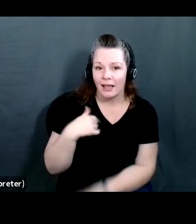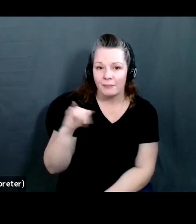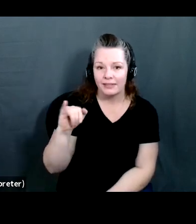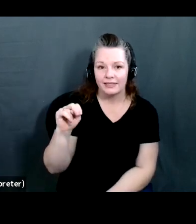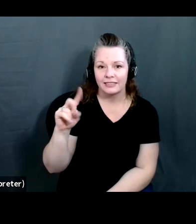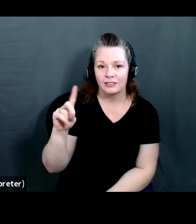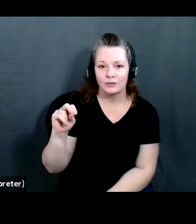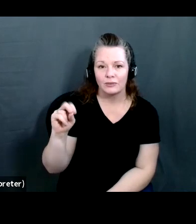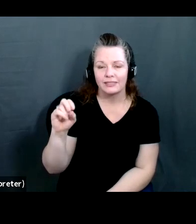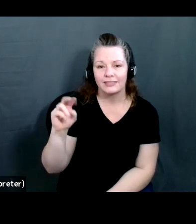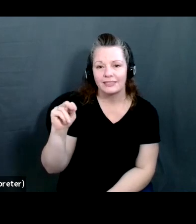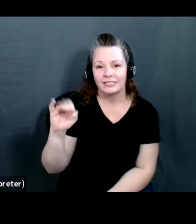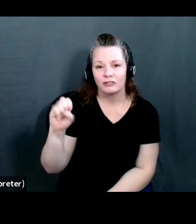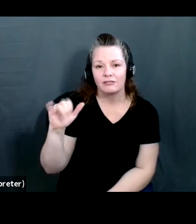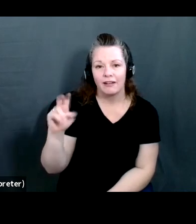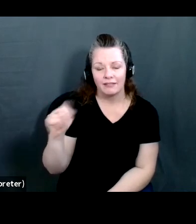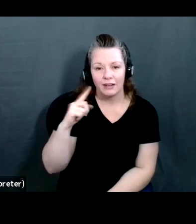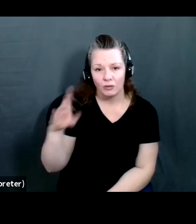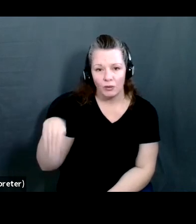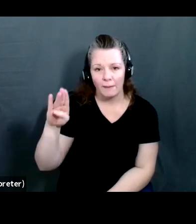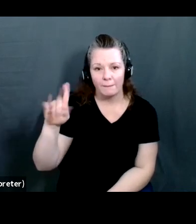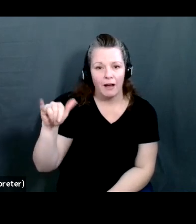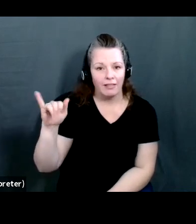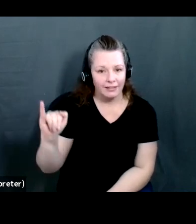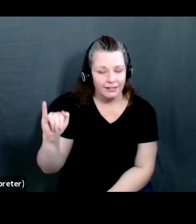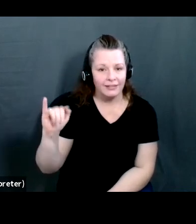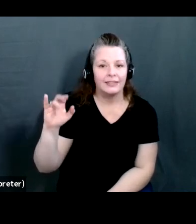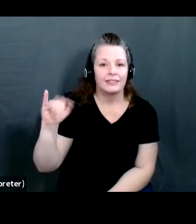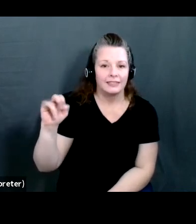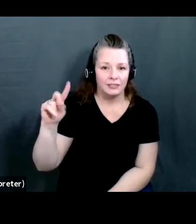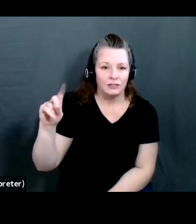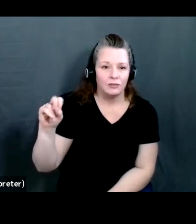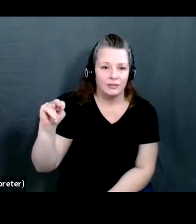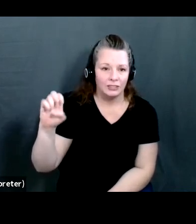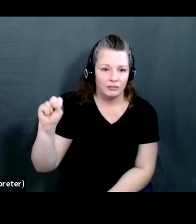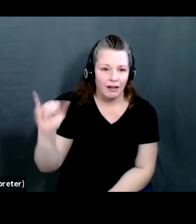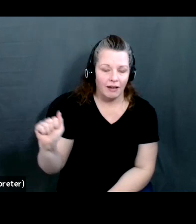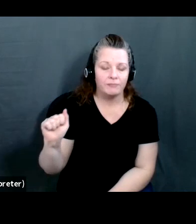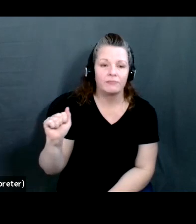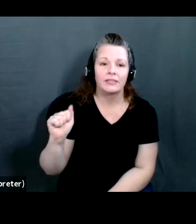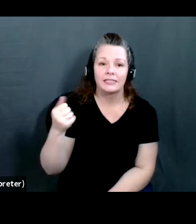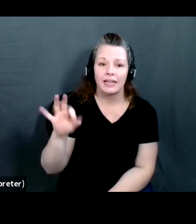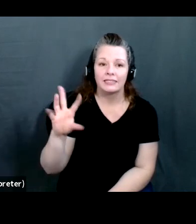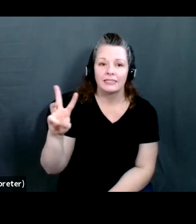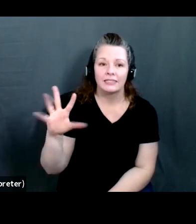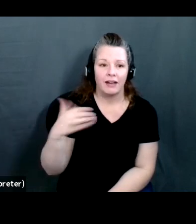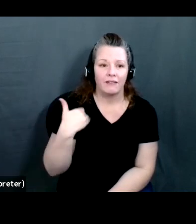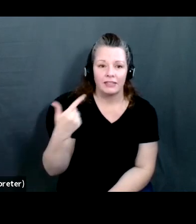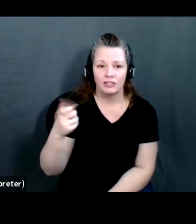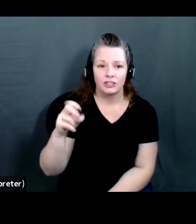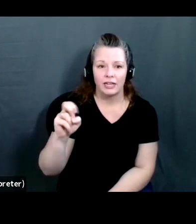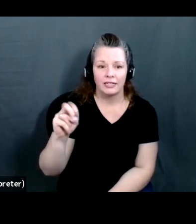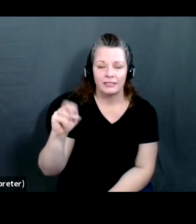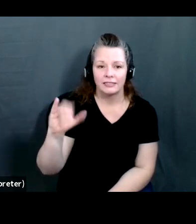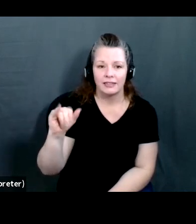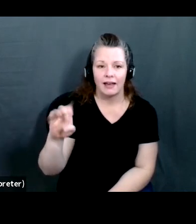I grew up in Bali, Indonesia. And in 1965, there was a genocide that took place in my homeland